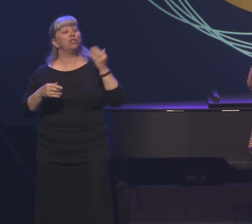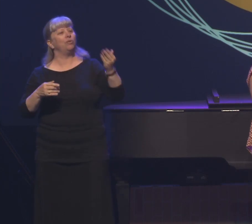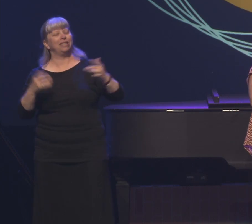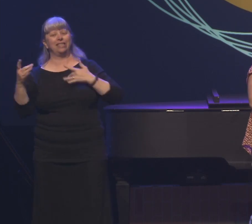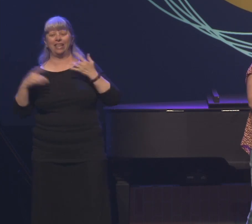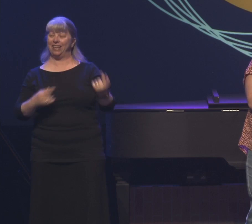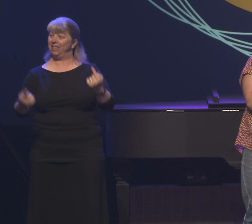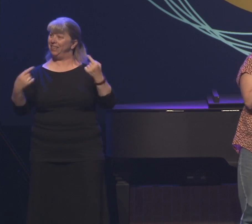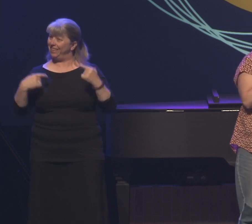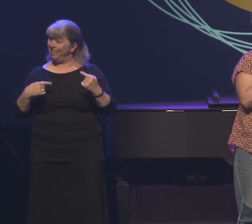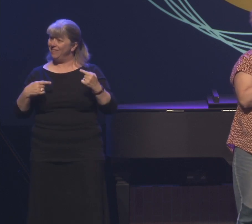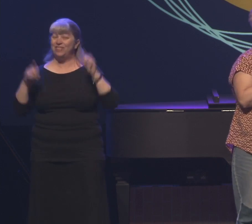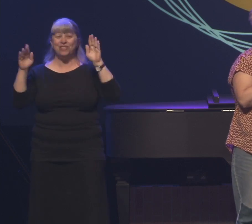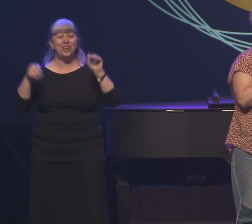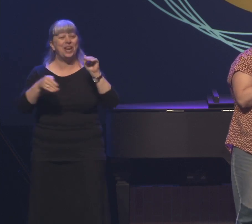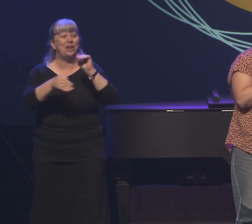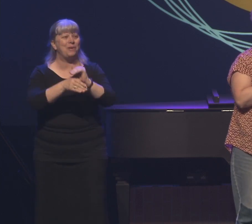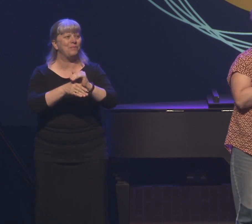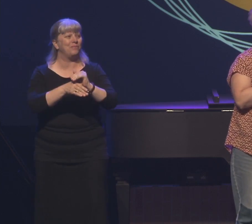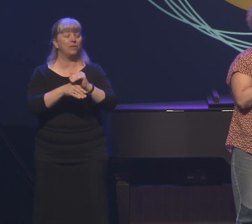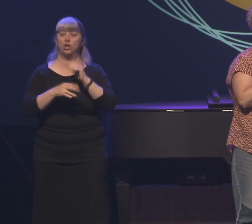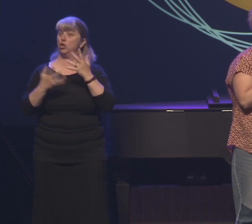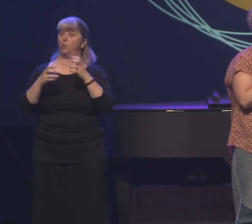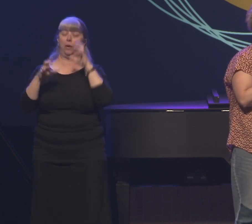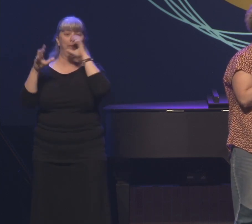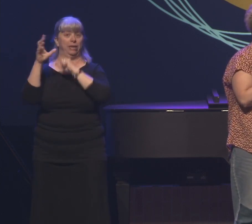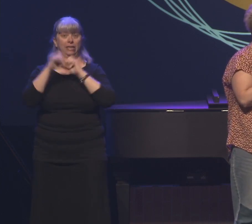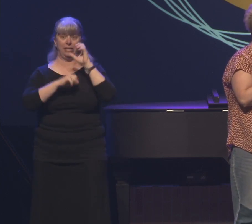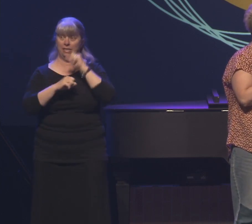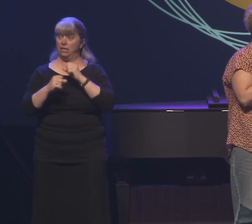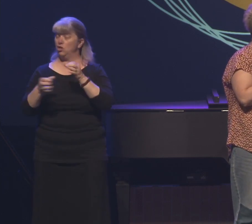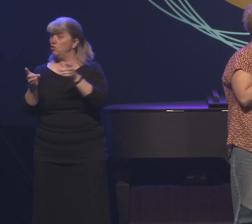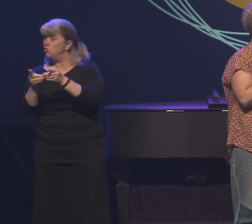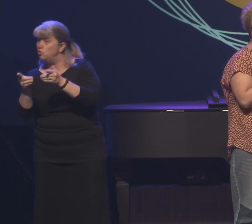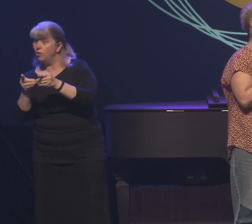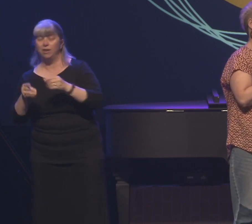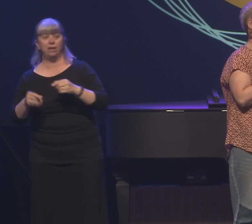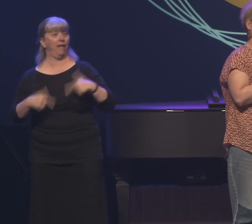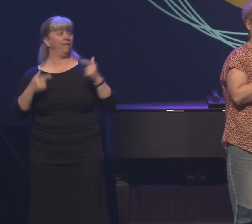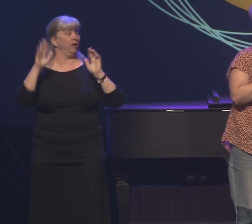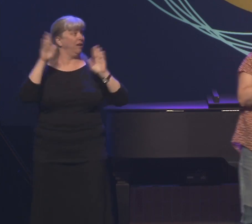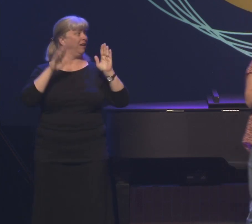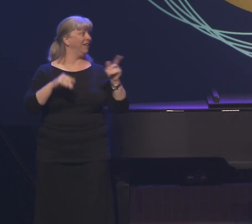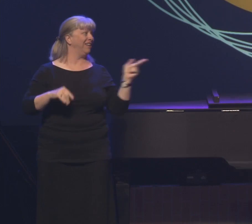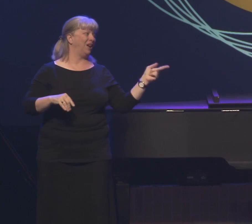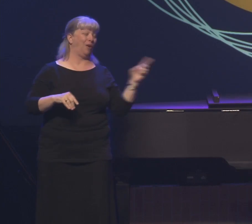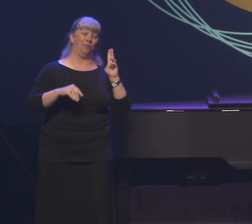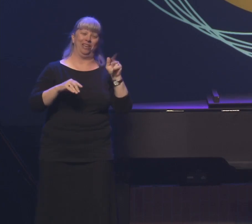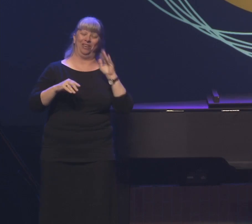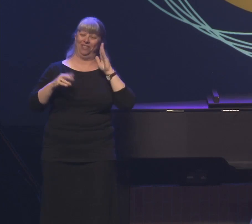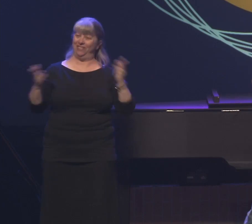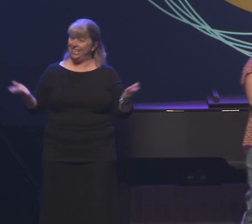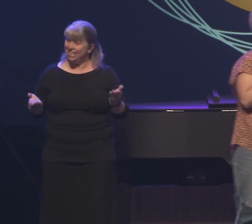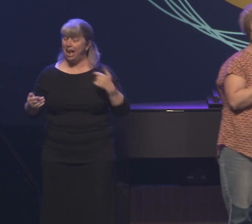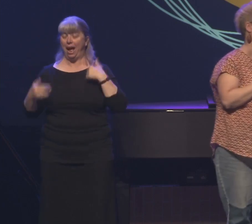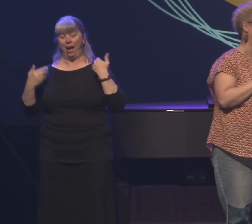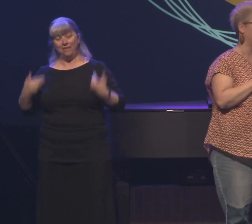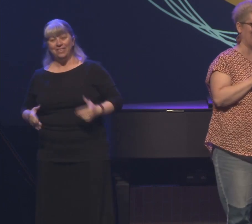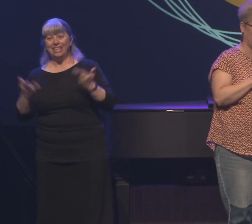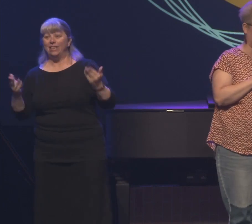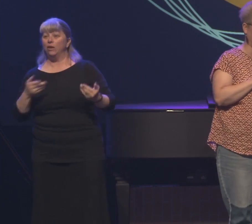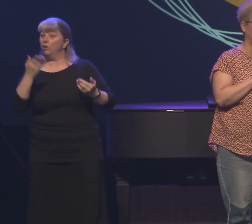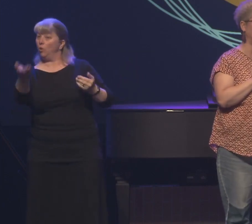to come. Yes. It's going to be a terrific evening. Yeah, you don't want to miss anything? It. We're going to be there. Wendy's going to be there. I'm going to be there. Rollin's